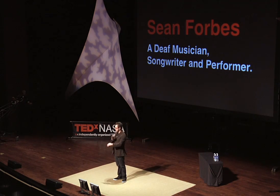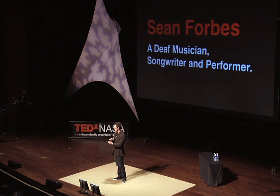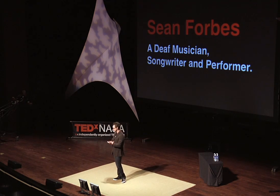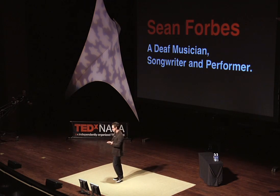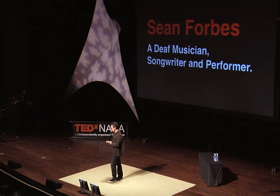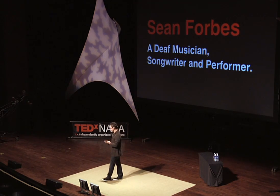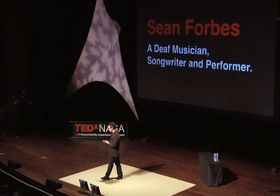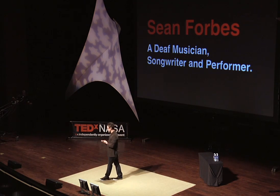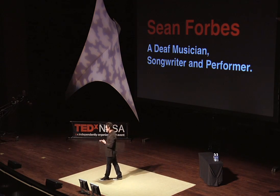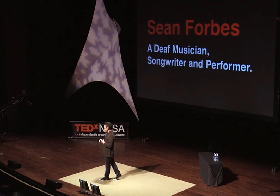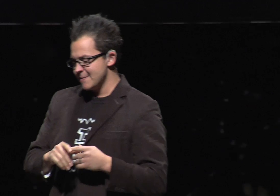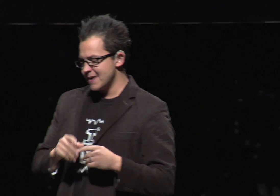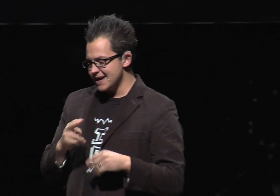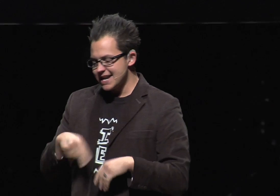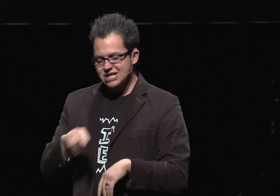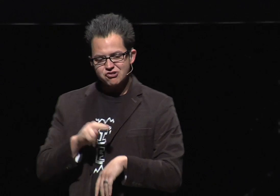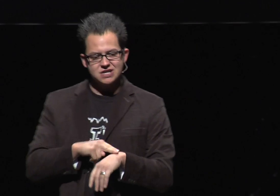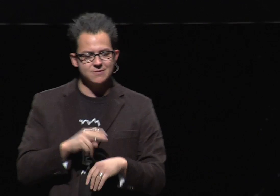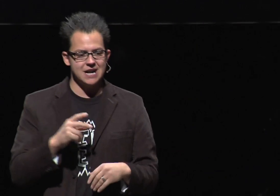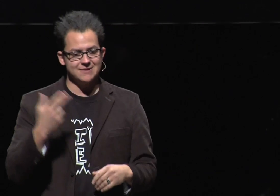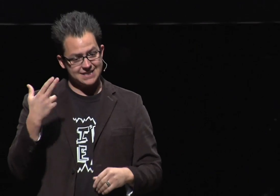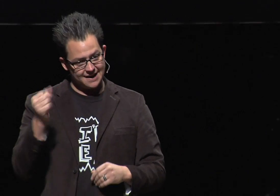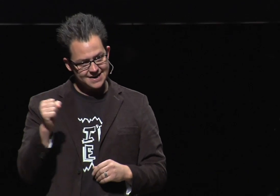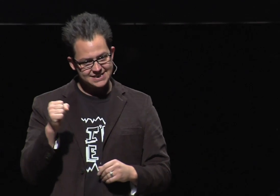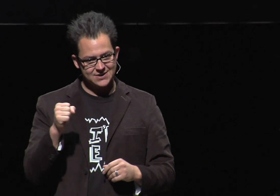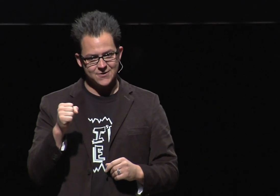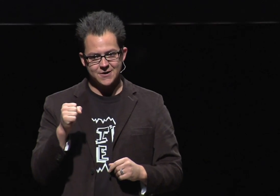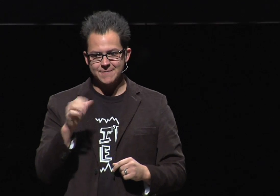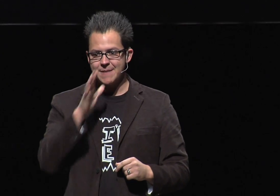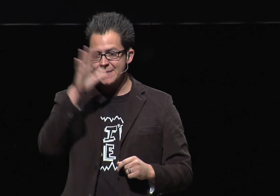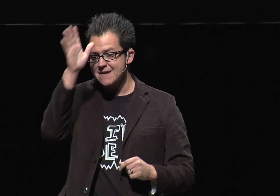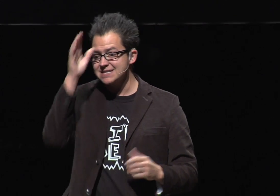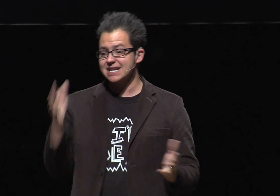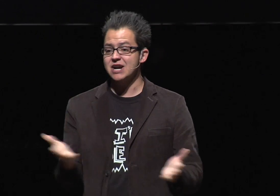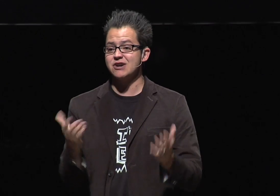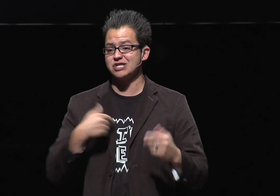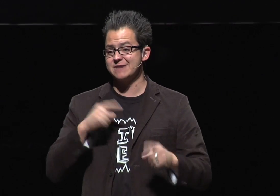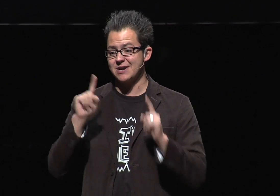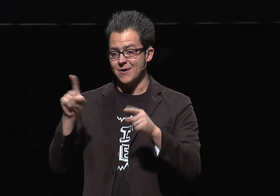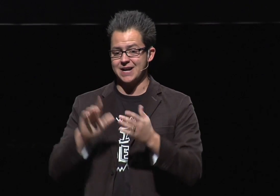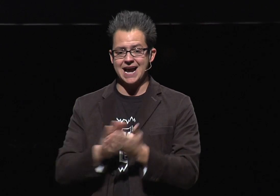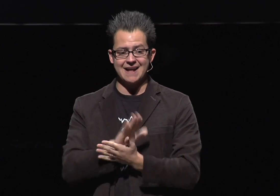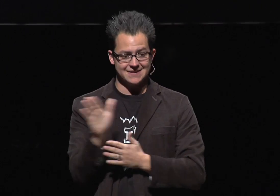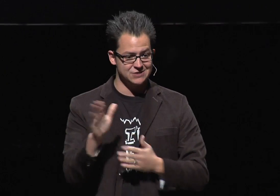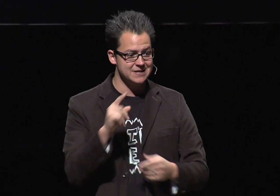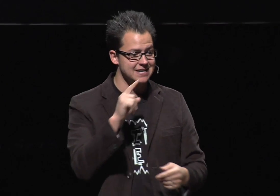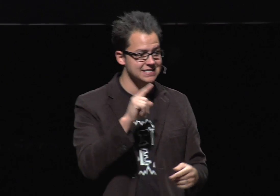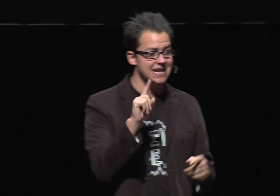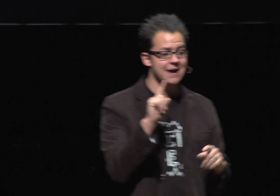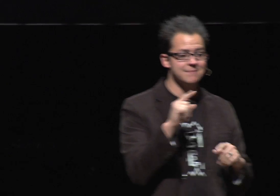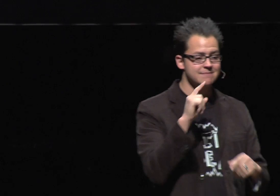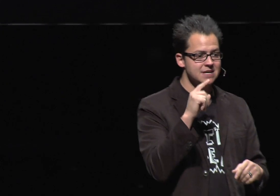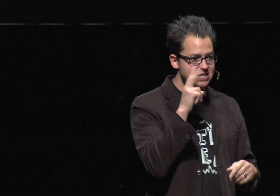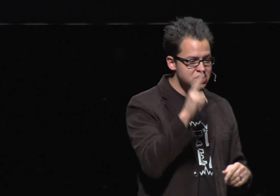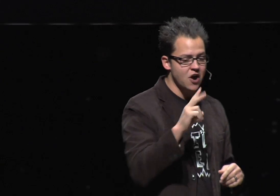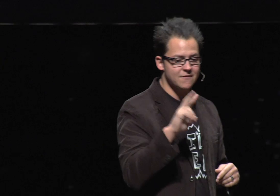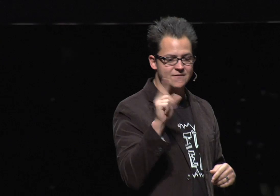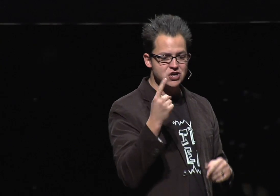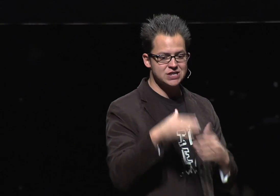in music. But naturally, when I was in high school, my parents encouraged me to go to college because I saw